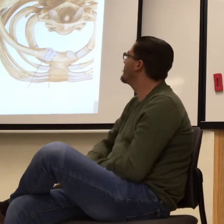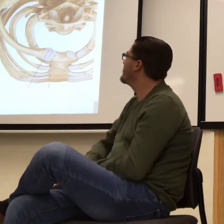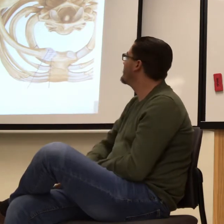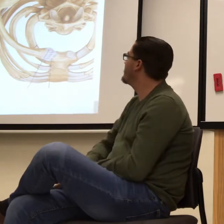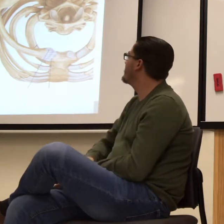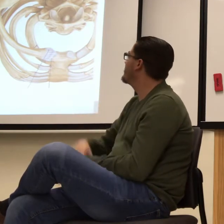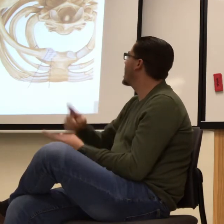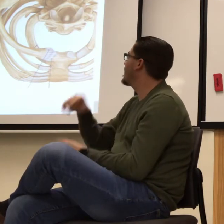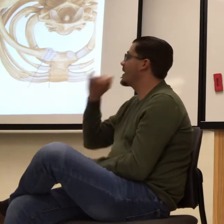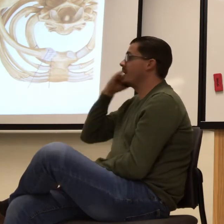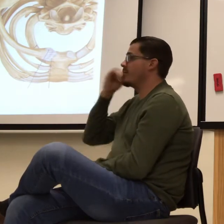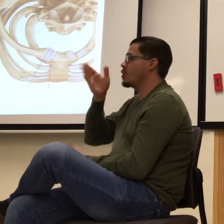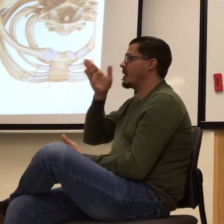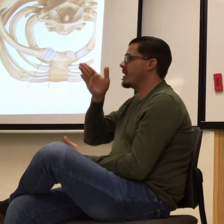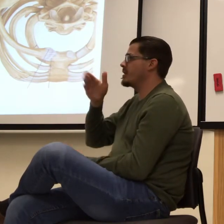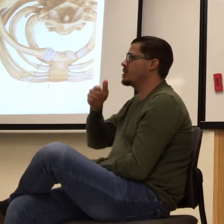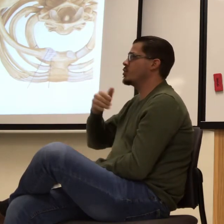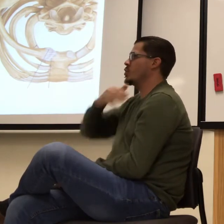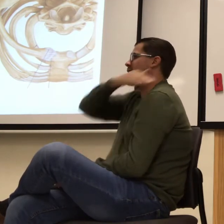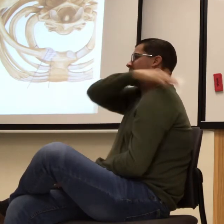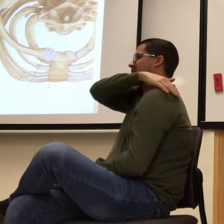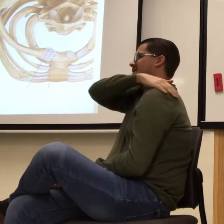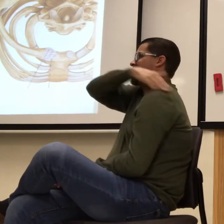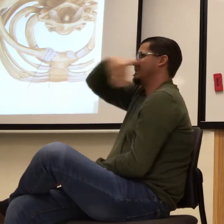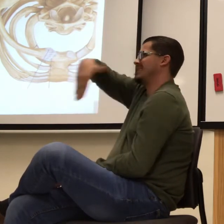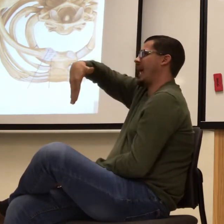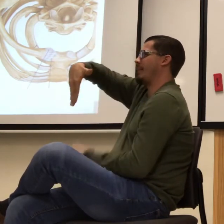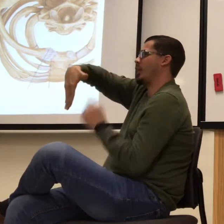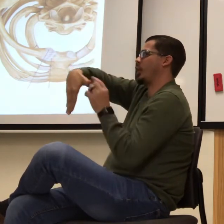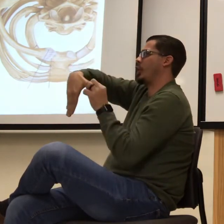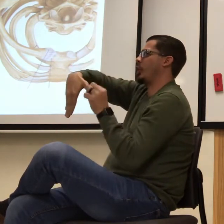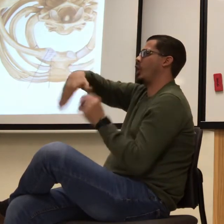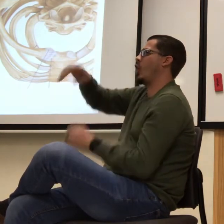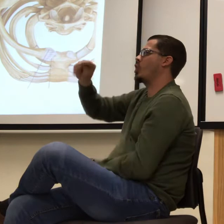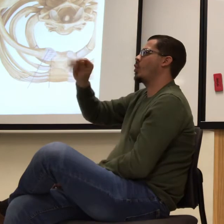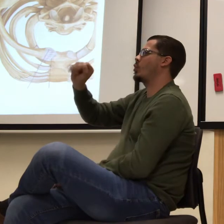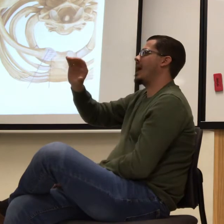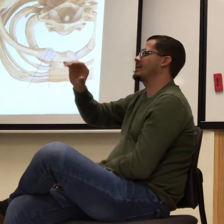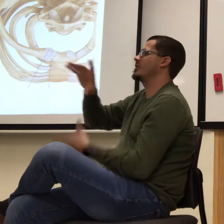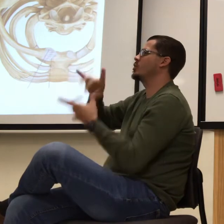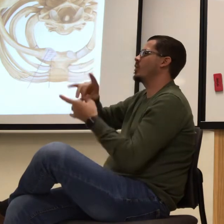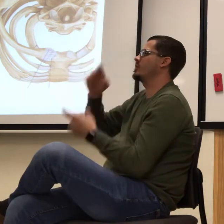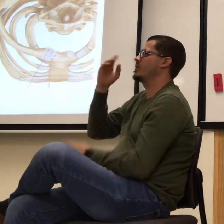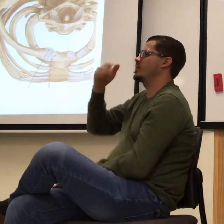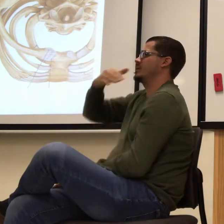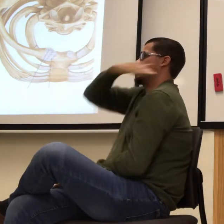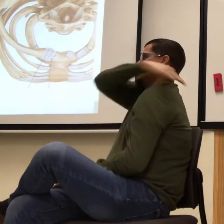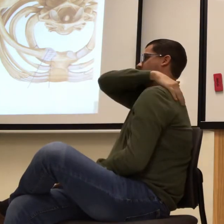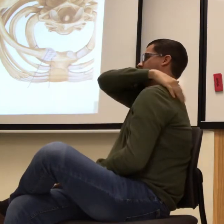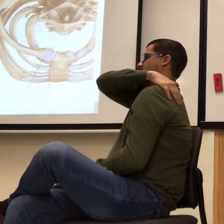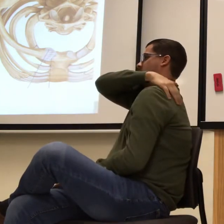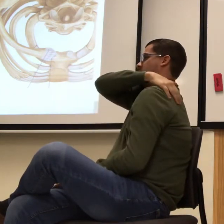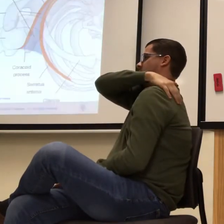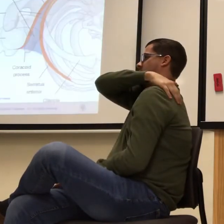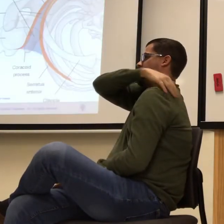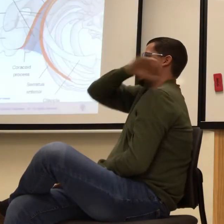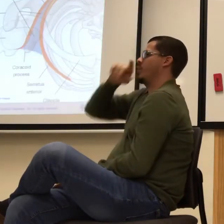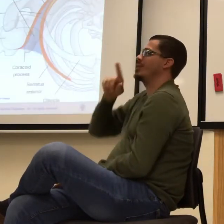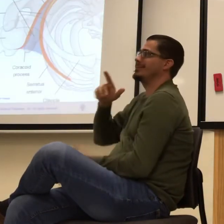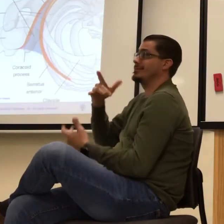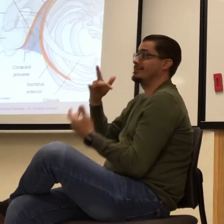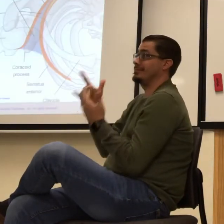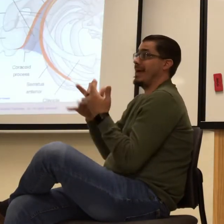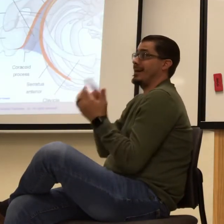could happen if you pay attention to the scapulothoracic joint. You see how the scapula lays on your back like that? Well, technically it's a